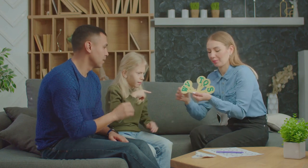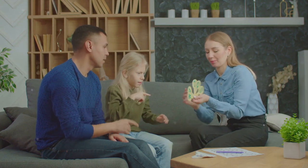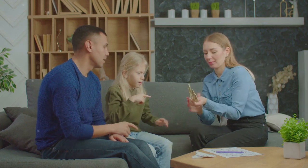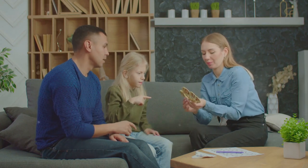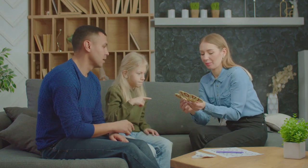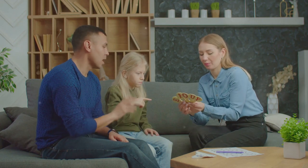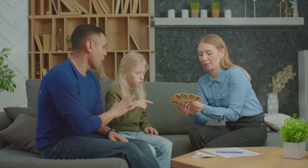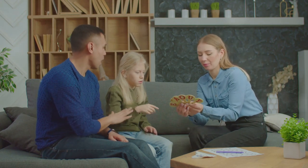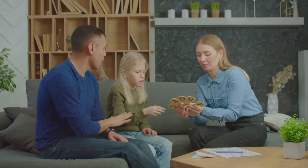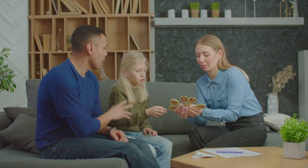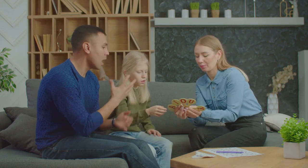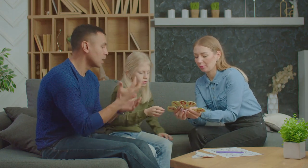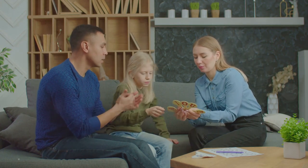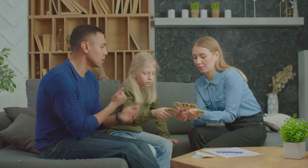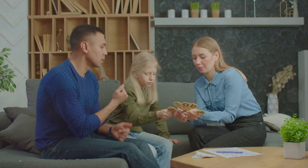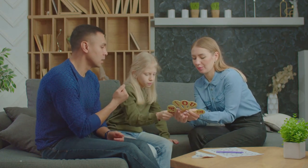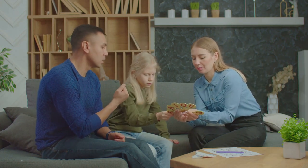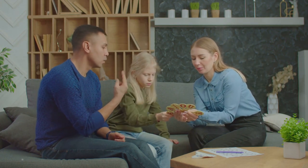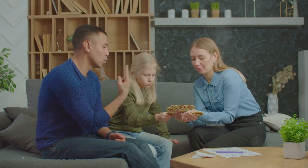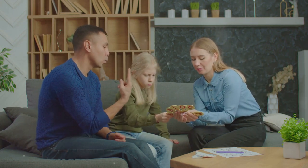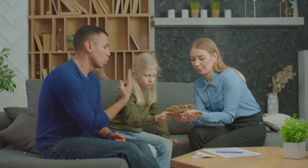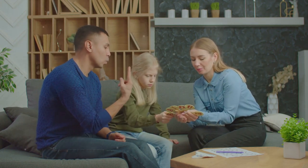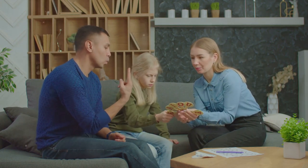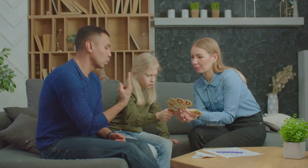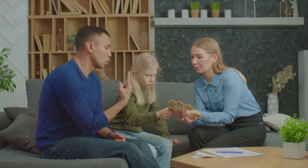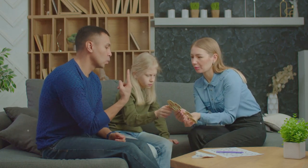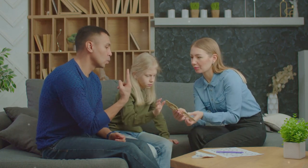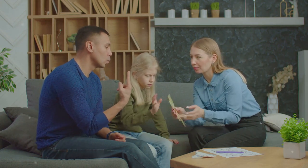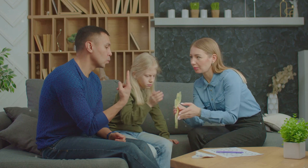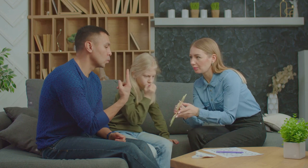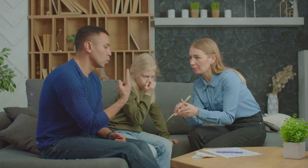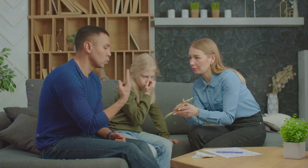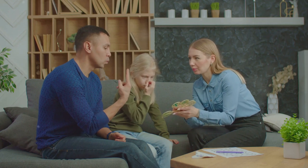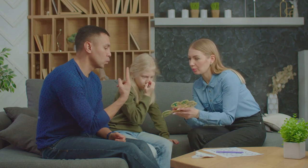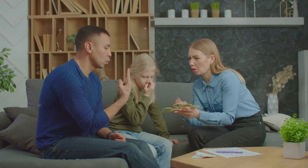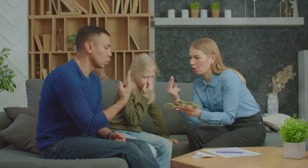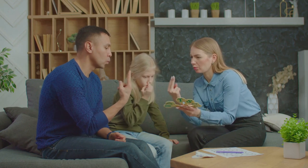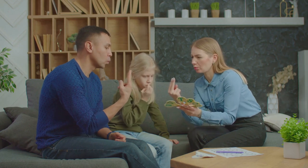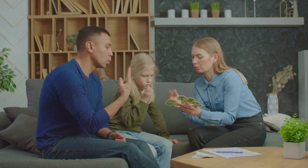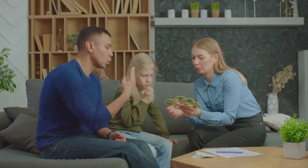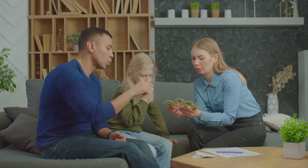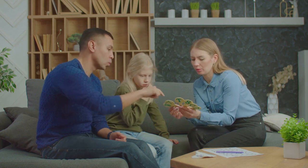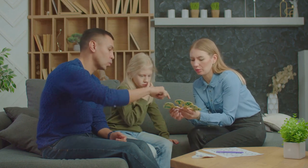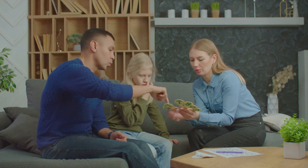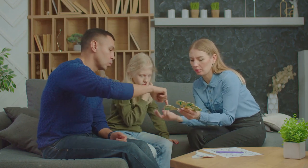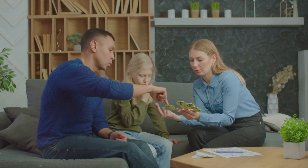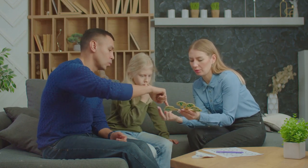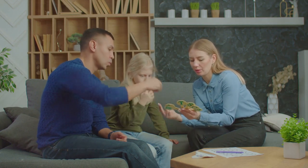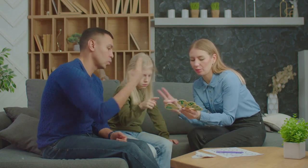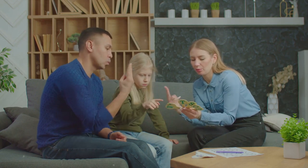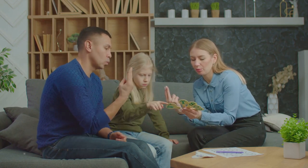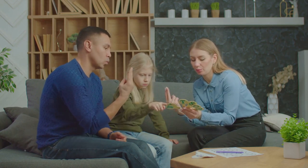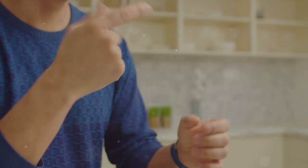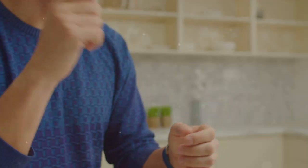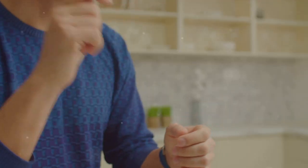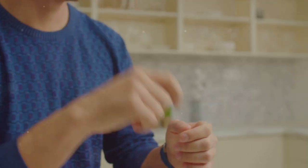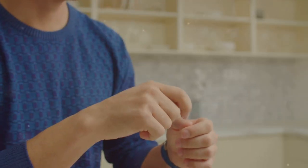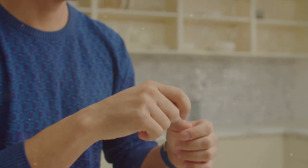You want to maintain the essence, the emotion, but you might need to change the words a bit to make it resonate in the new language, and when necessary,